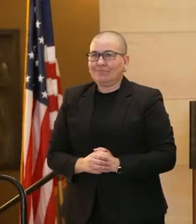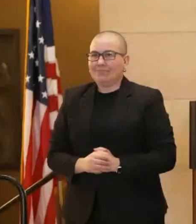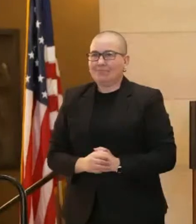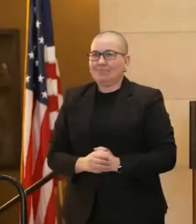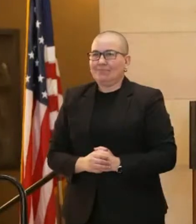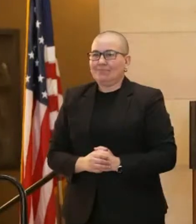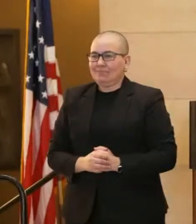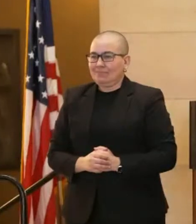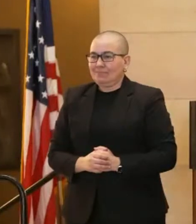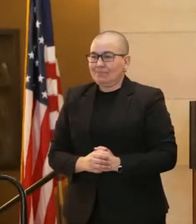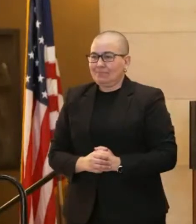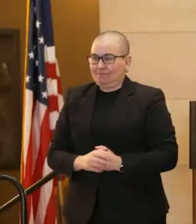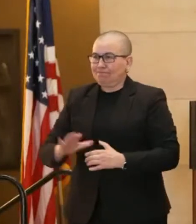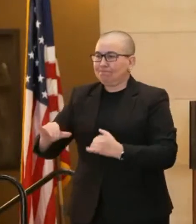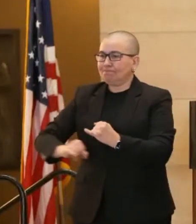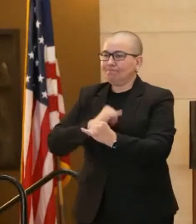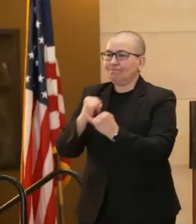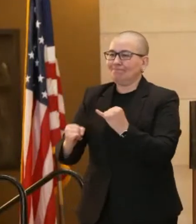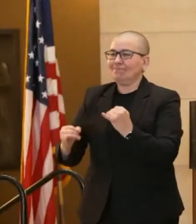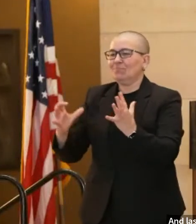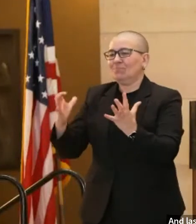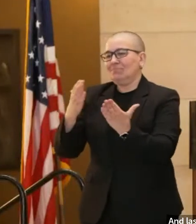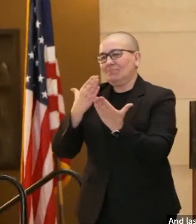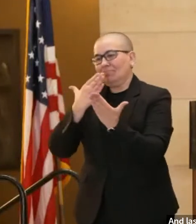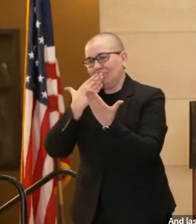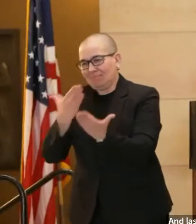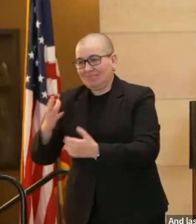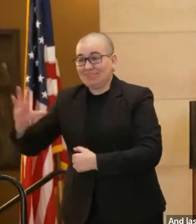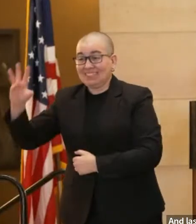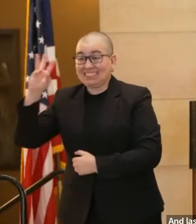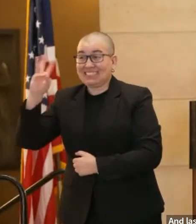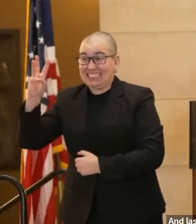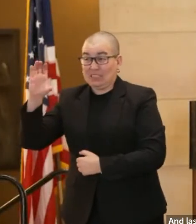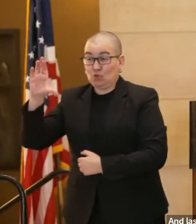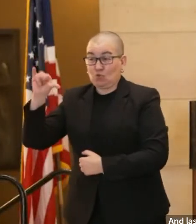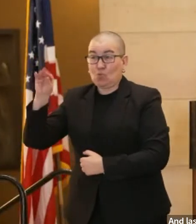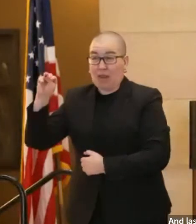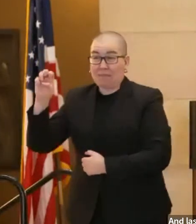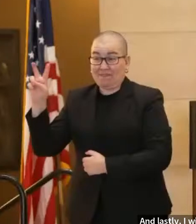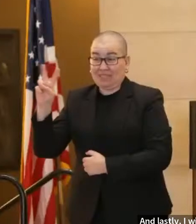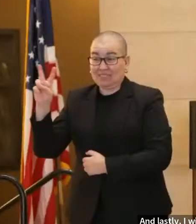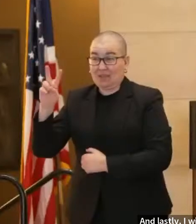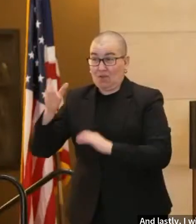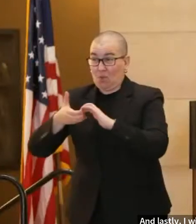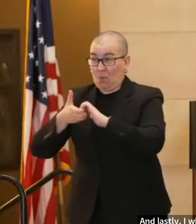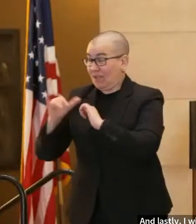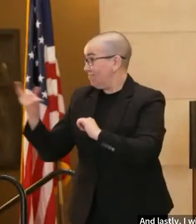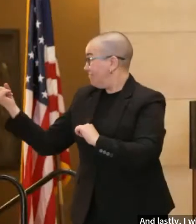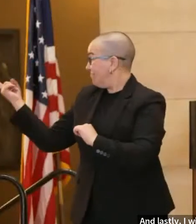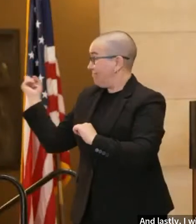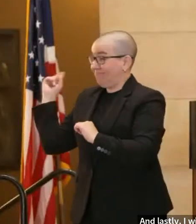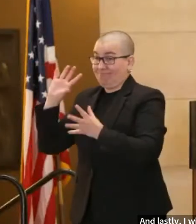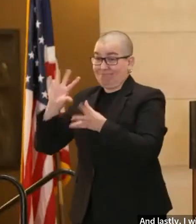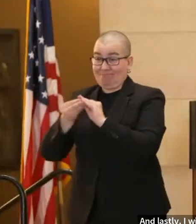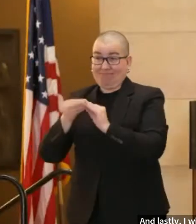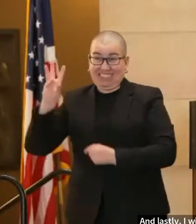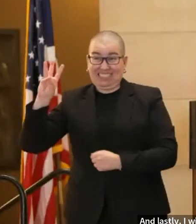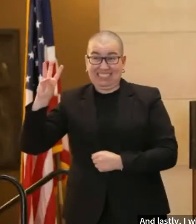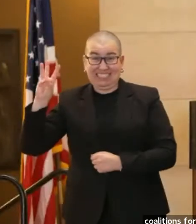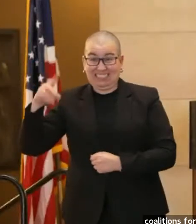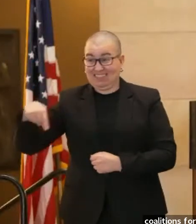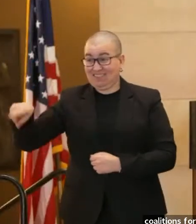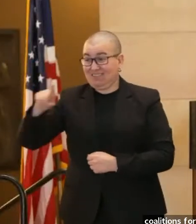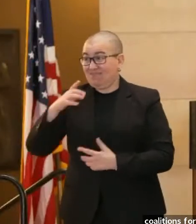And lastly, I will say thank you to the 6 crime victim coalitions for creating an intentional space here in our